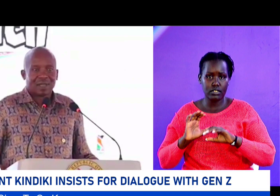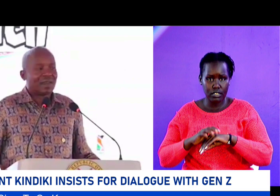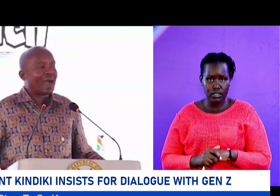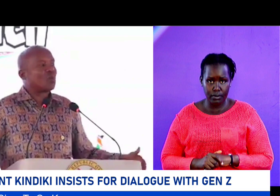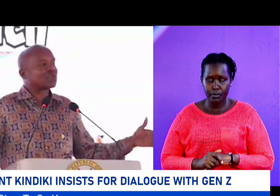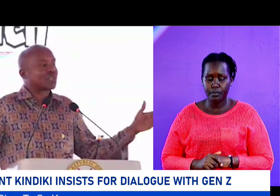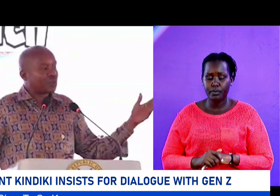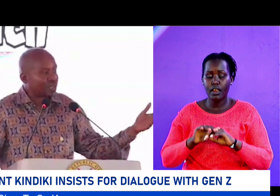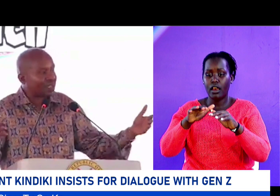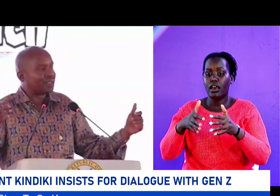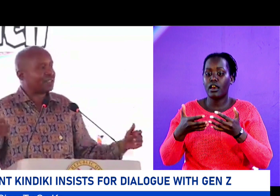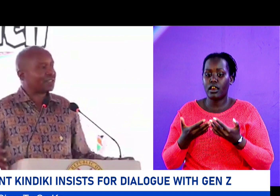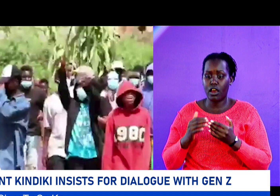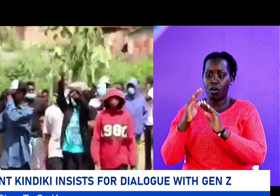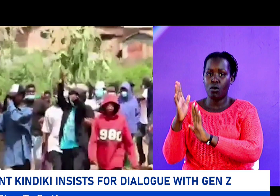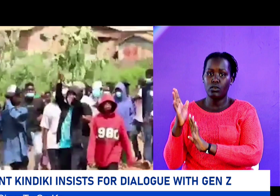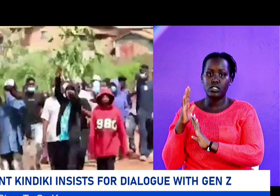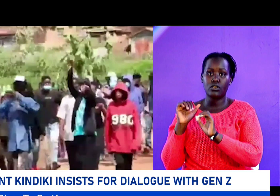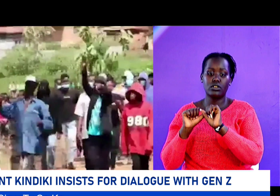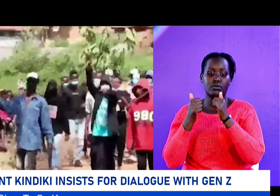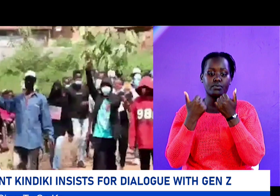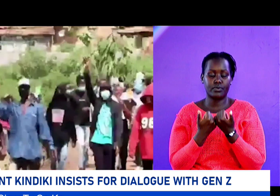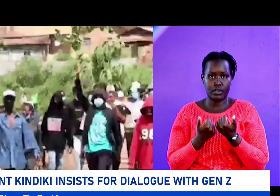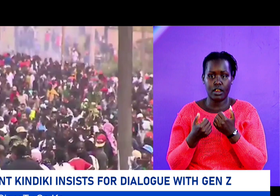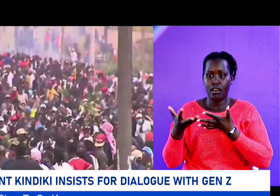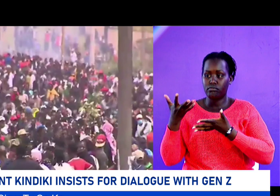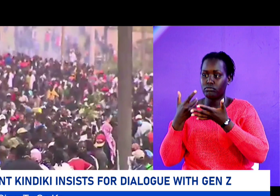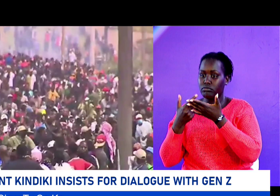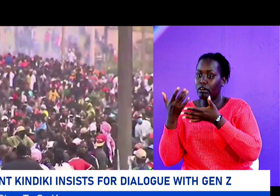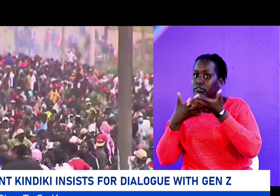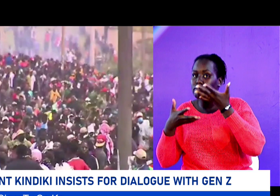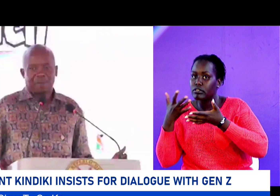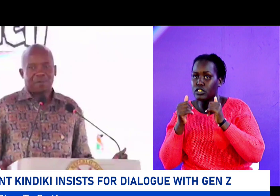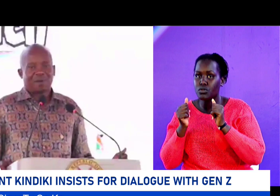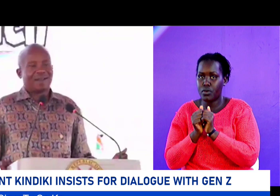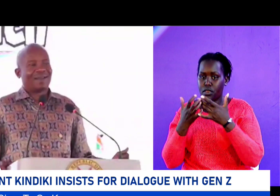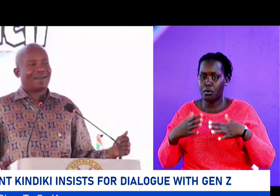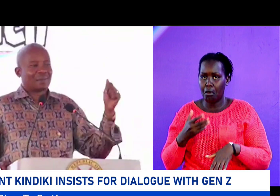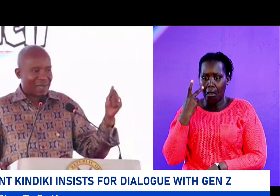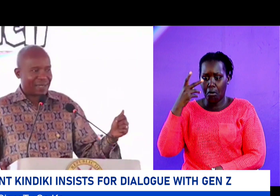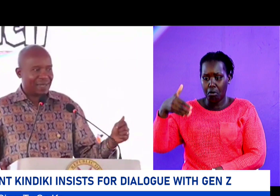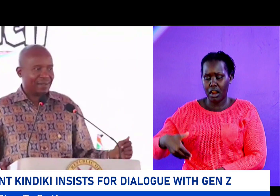and how security agencies engage with the people. We do not see young people as a burden